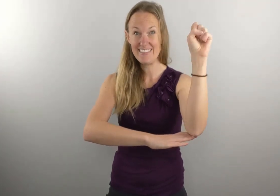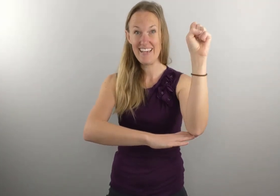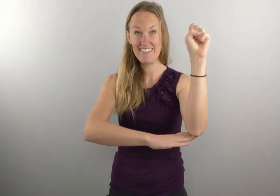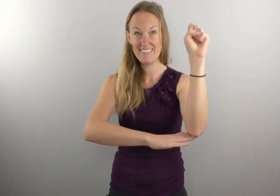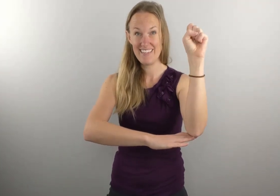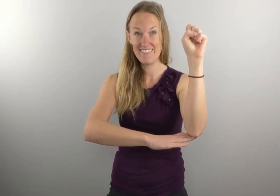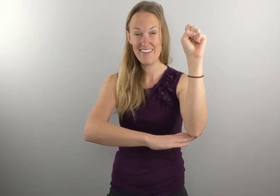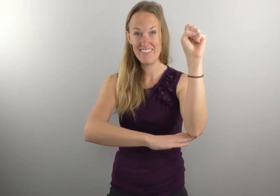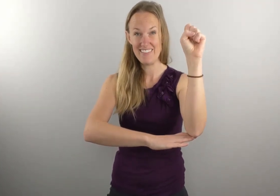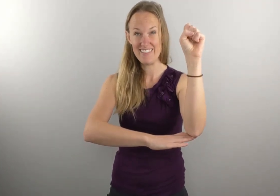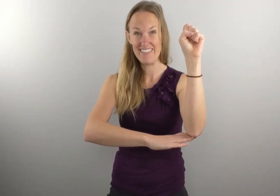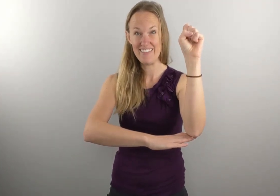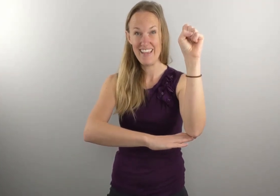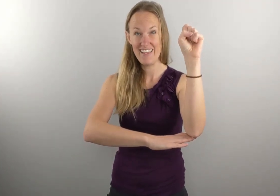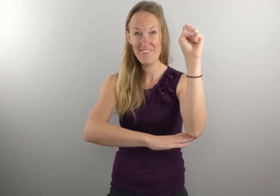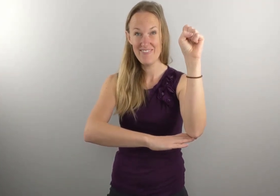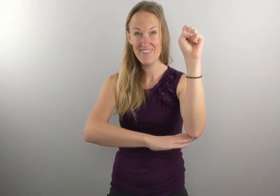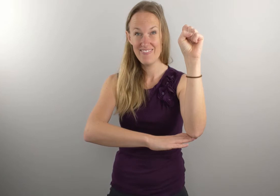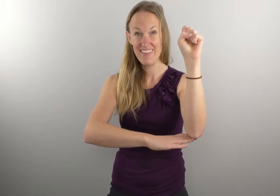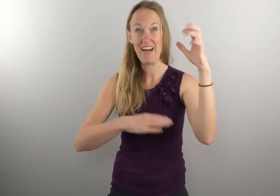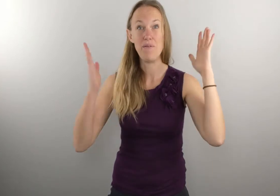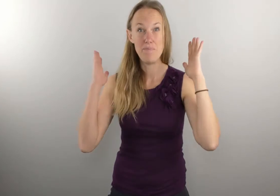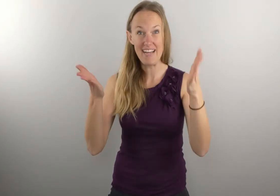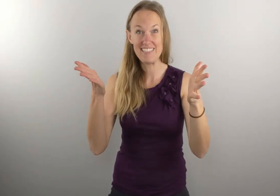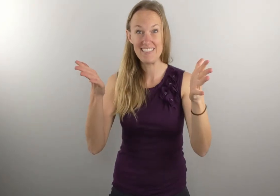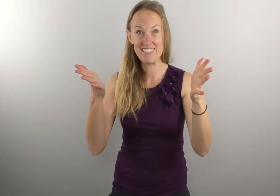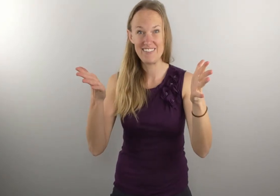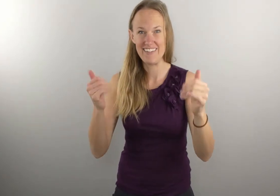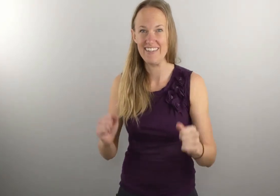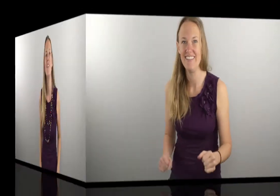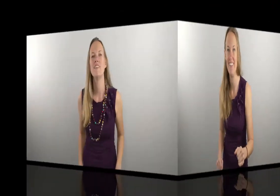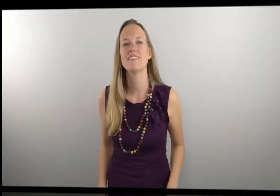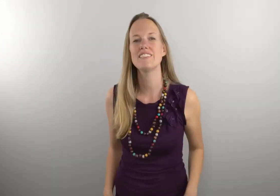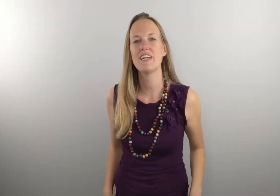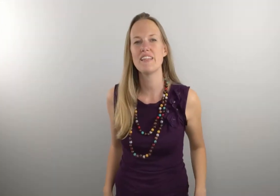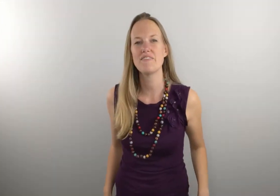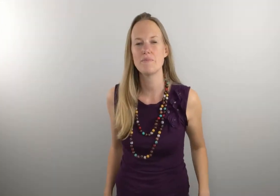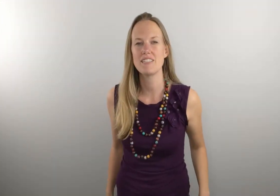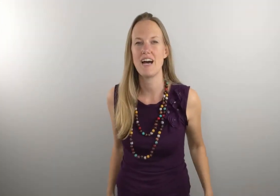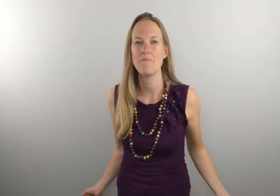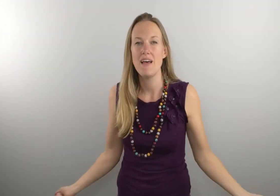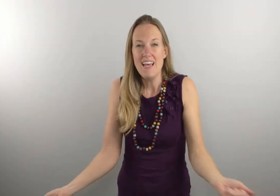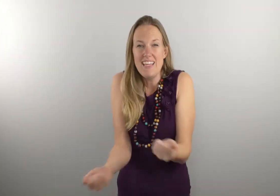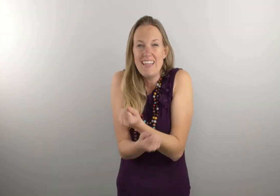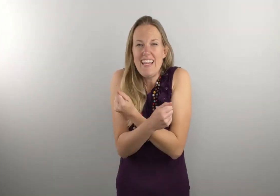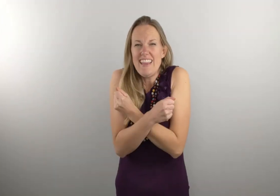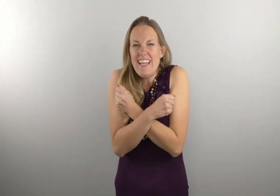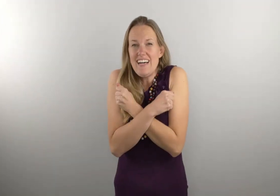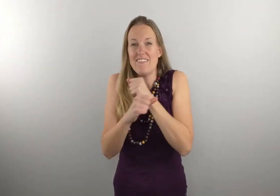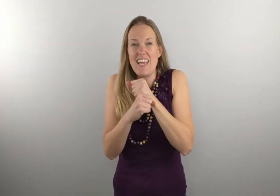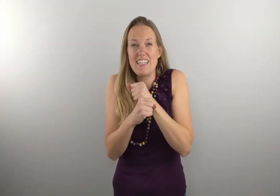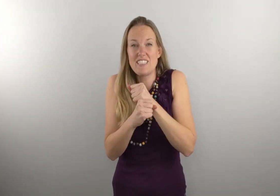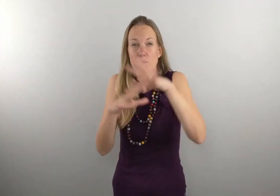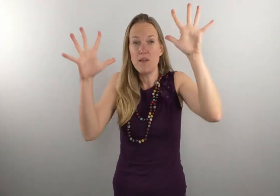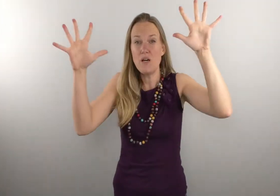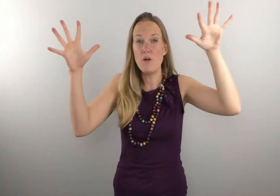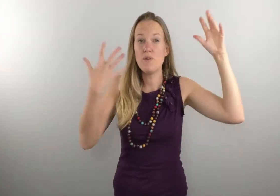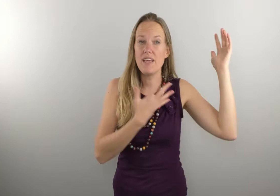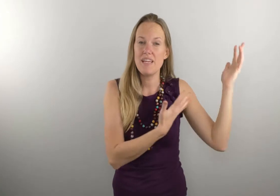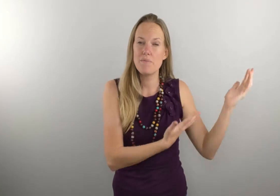you sign revolution, okay? Now, back to the tutorial. So let's try that from the top. Let love explode and